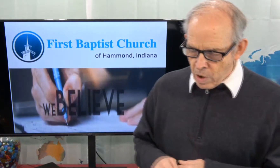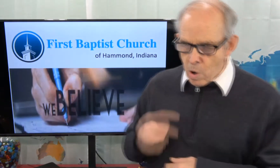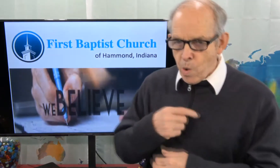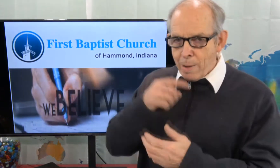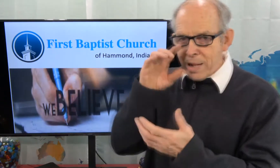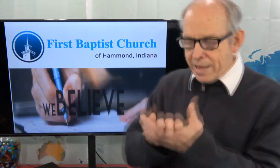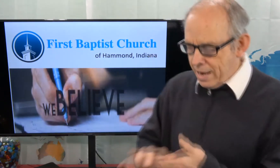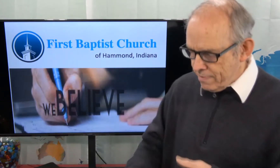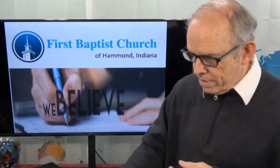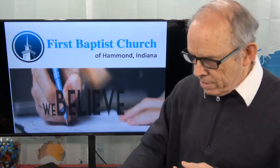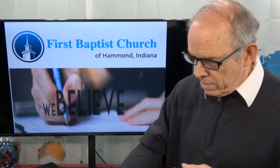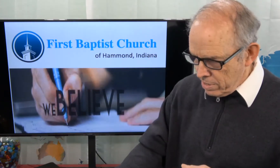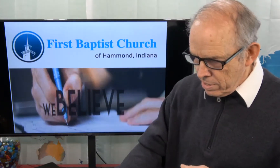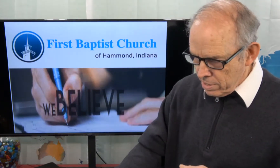we believe,